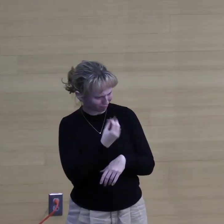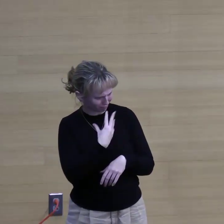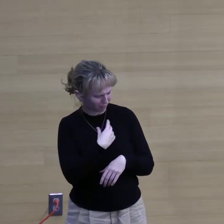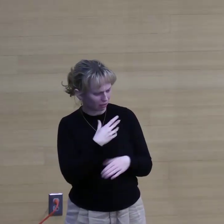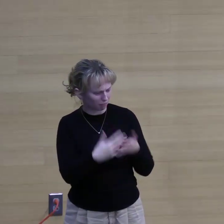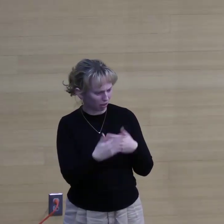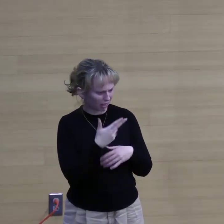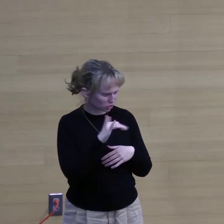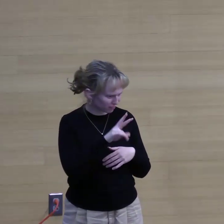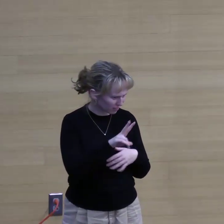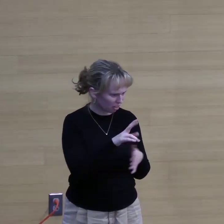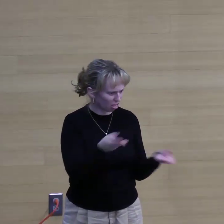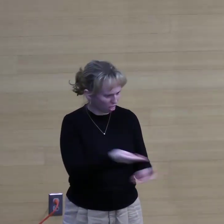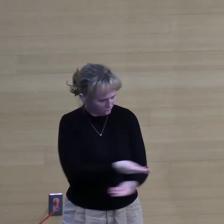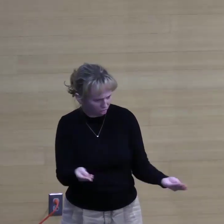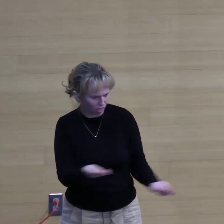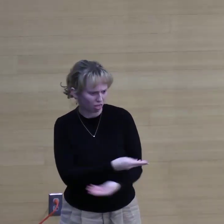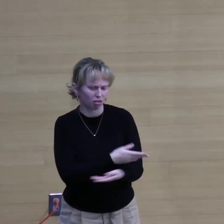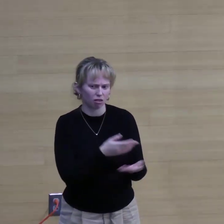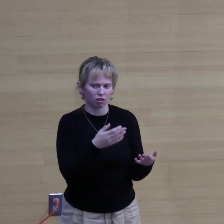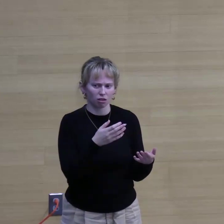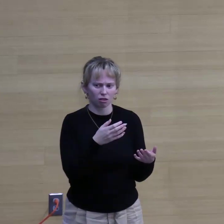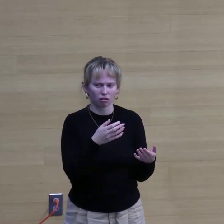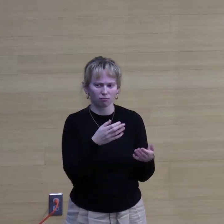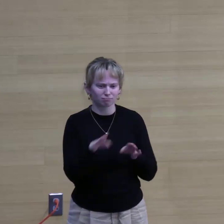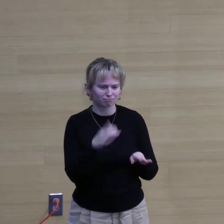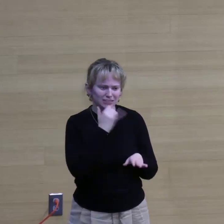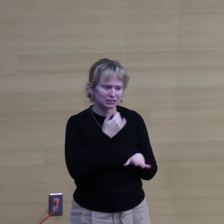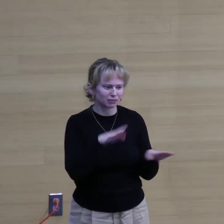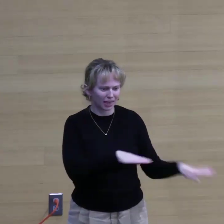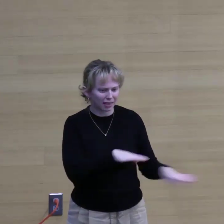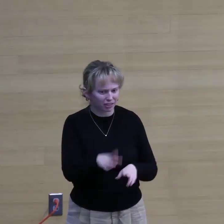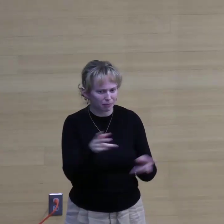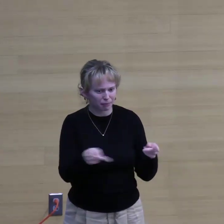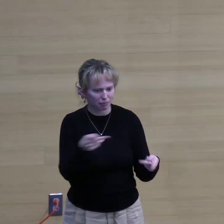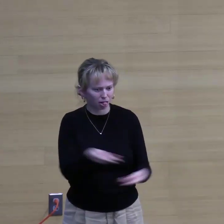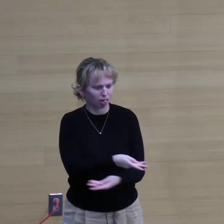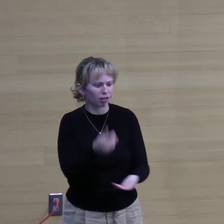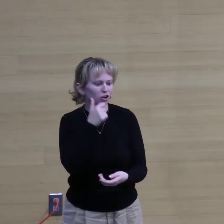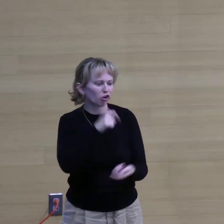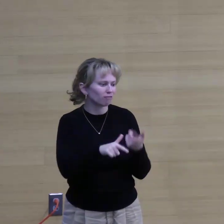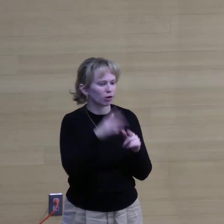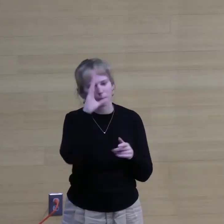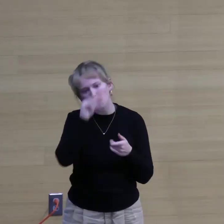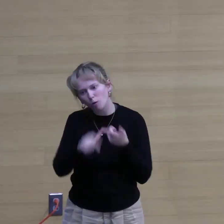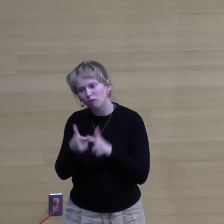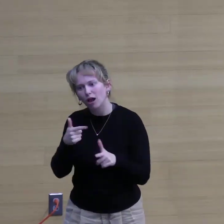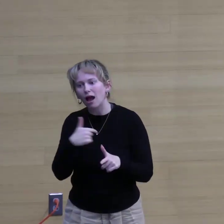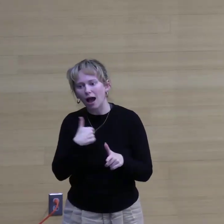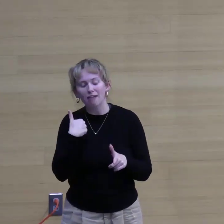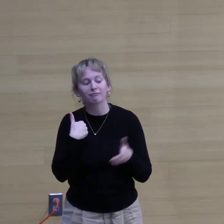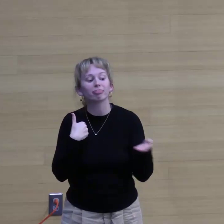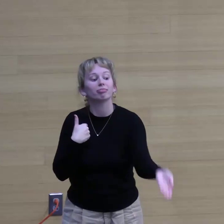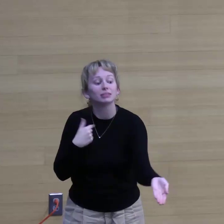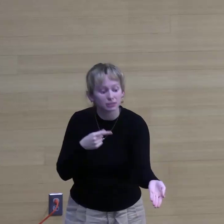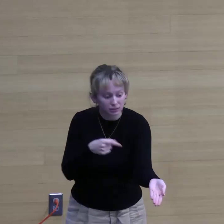your university there is a lot of misbehaving people, they are exchanging girlfriend, boyfriends. I have this